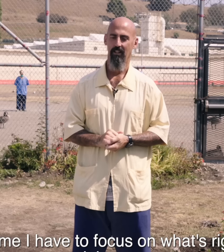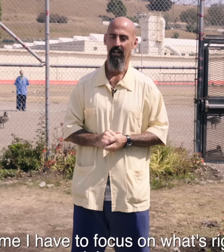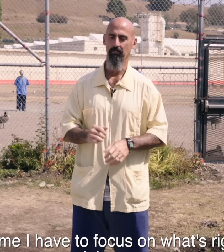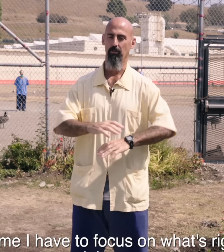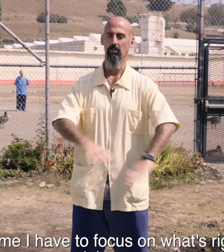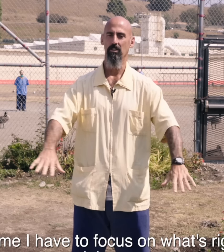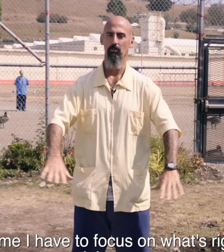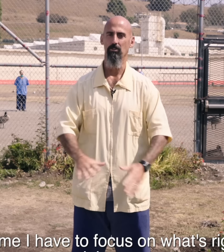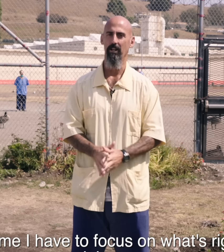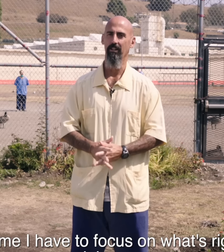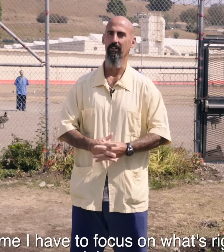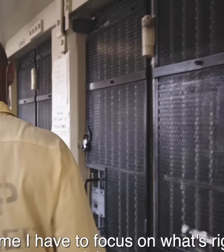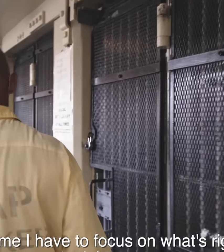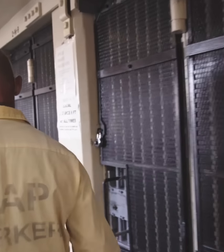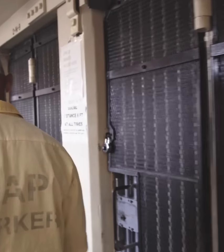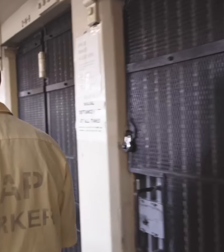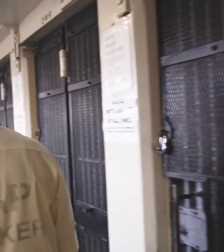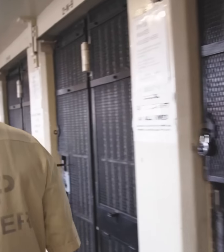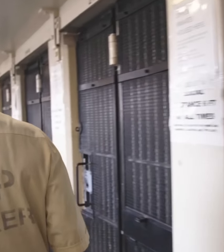have to focus on what's right here, right now.